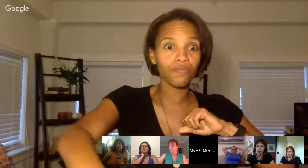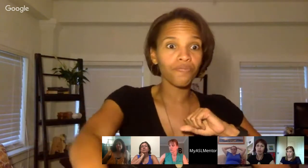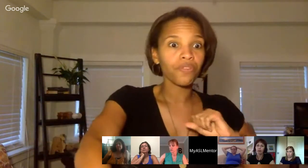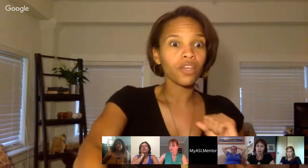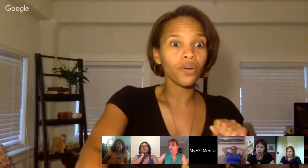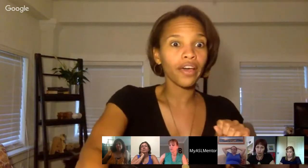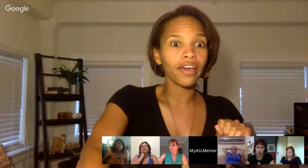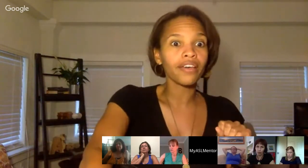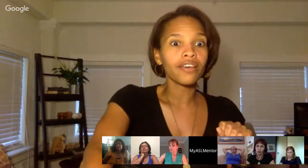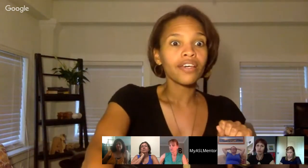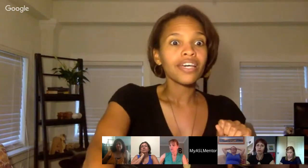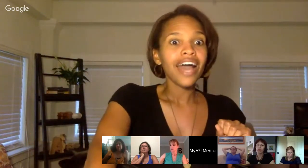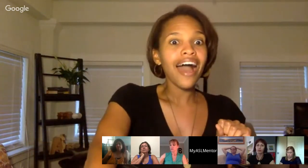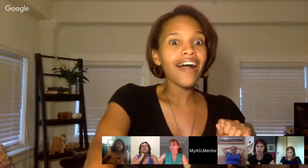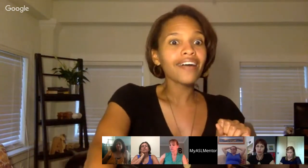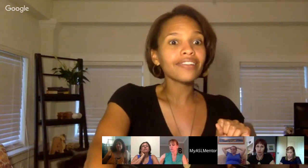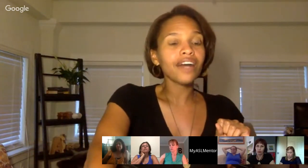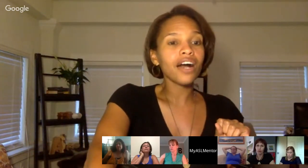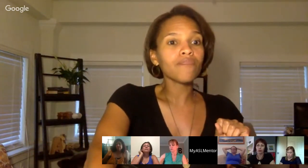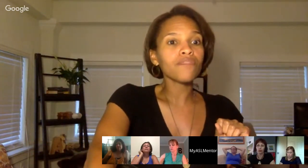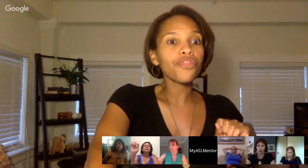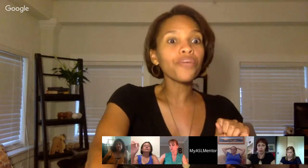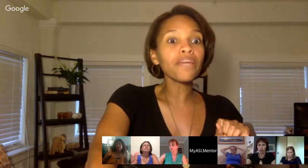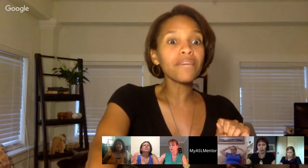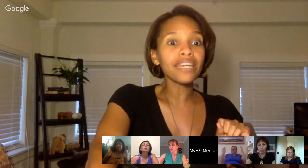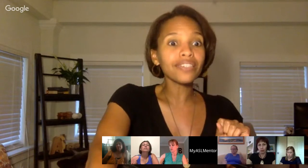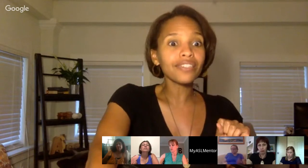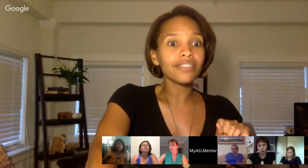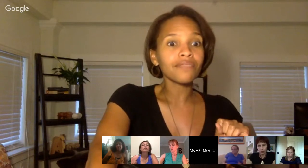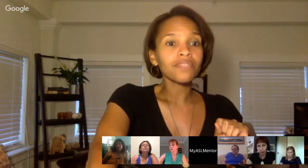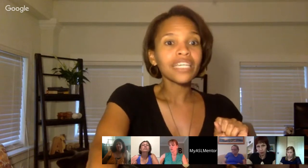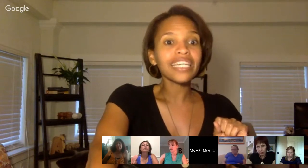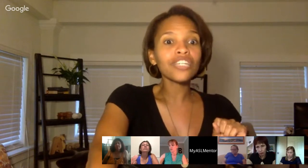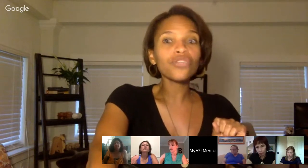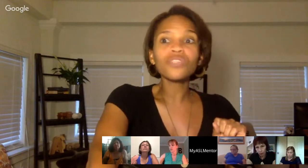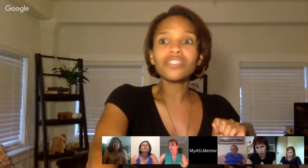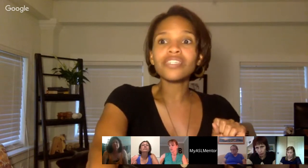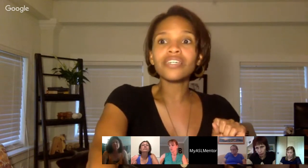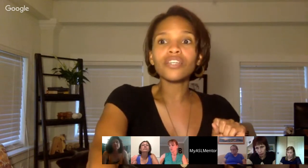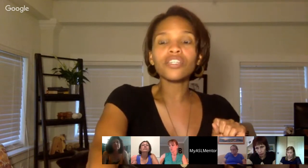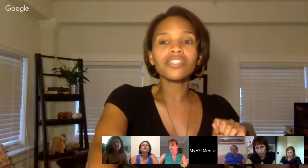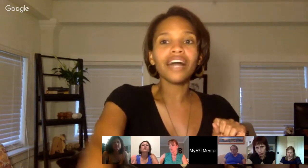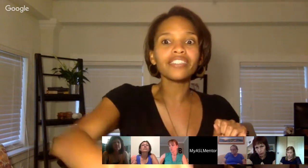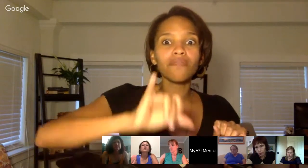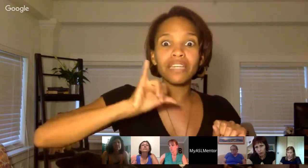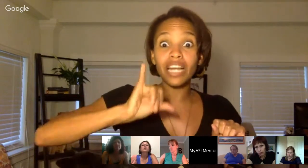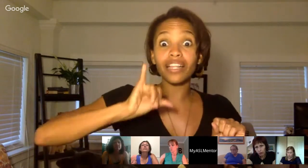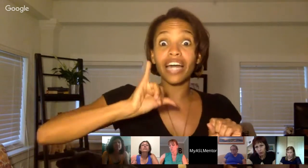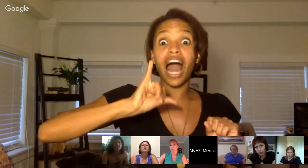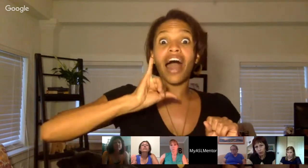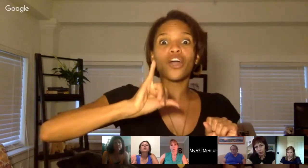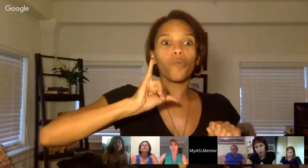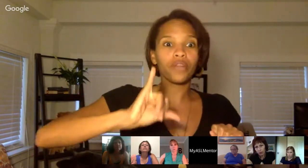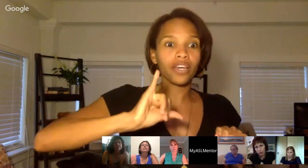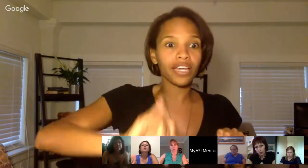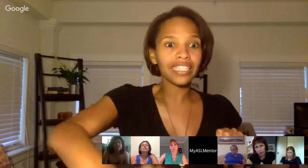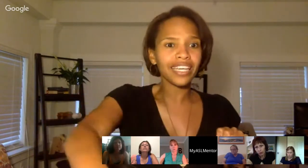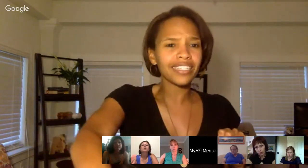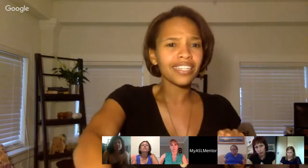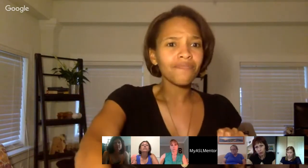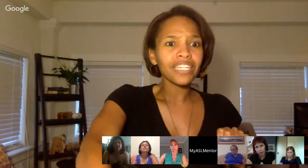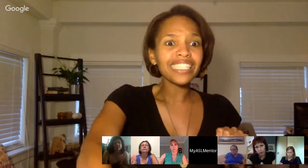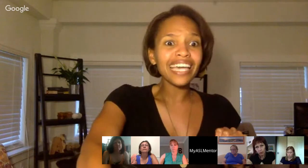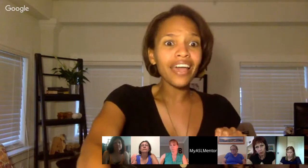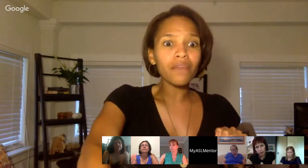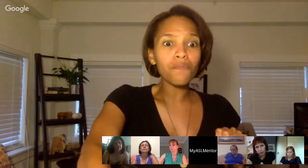2:32. Okay, at 3 minutes, he uses the sign to mean like